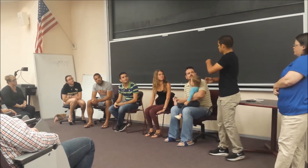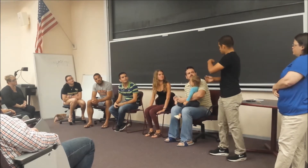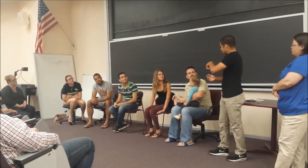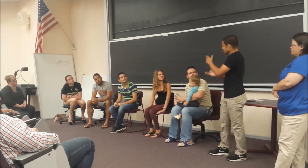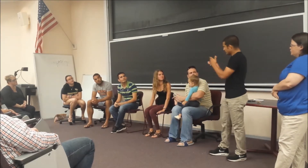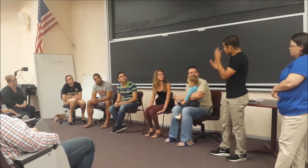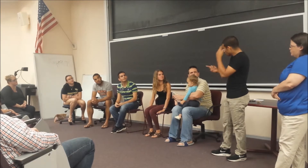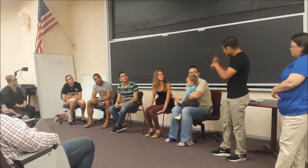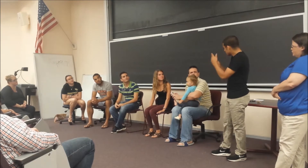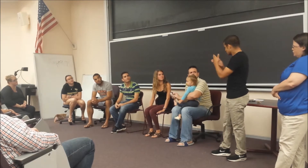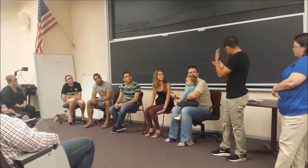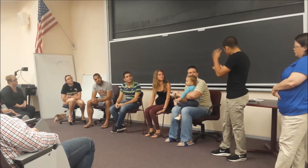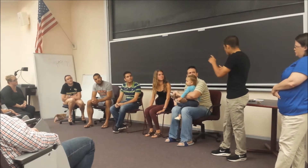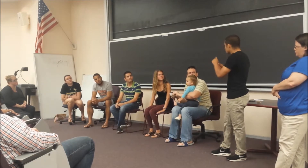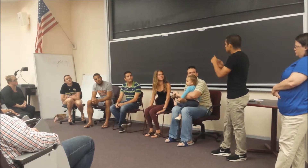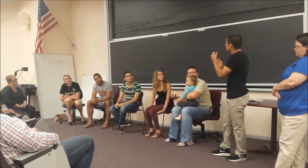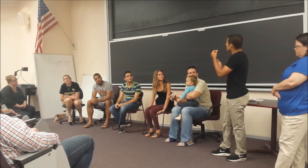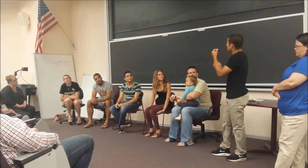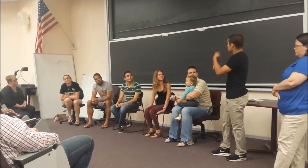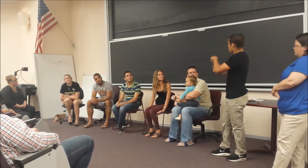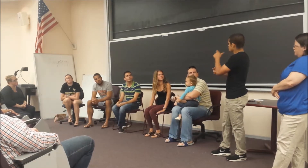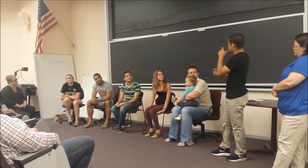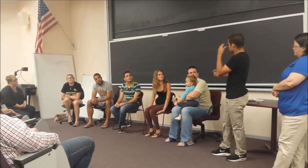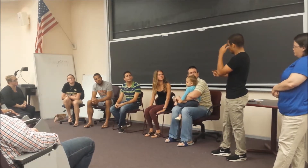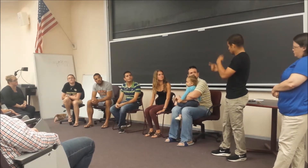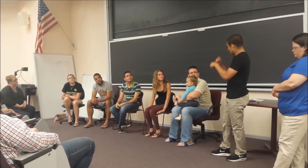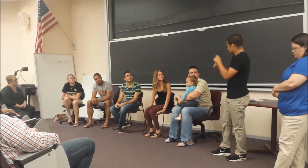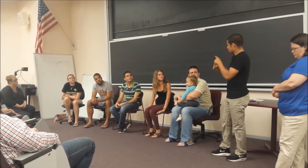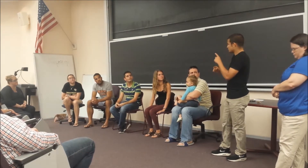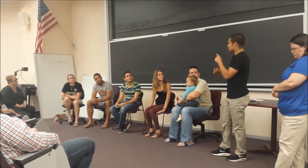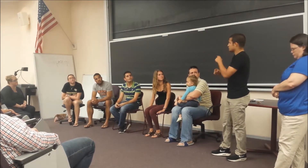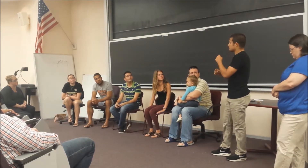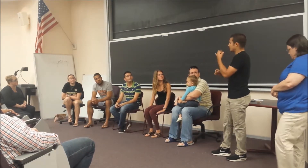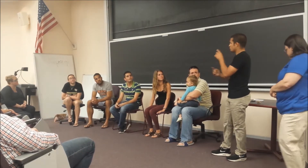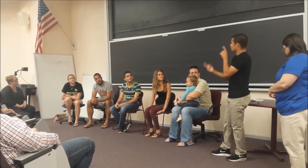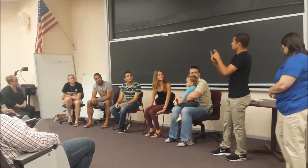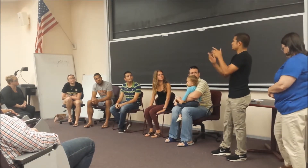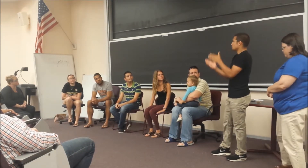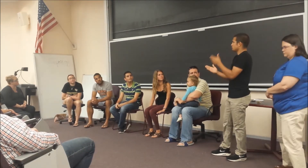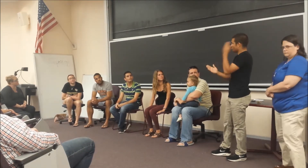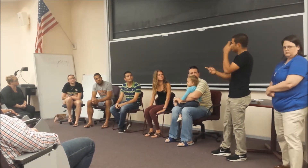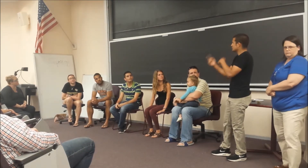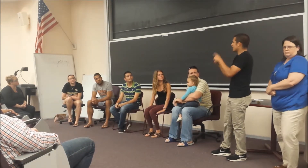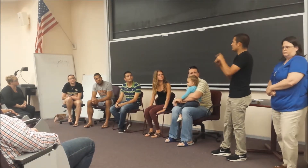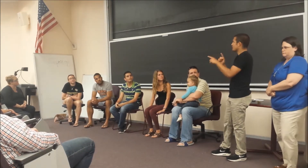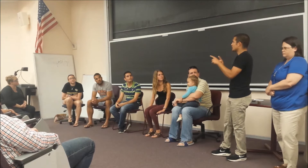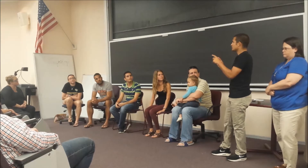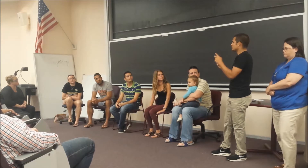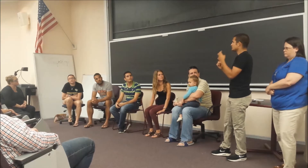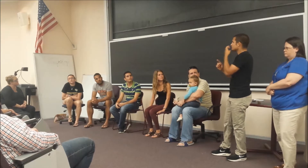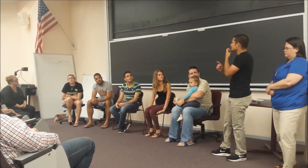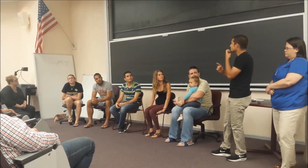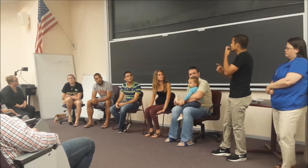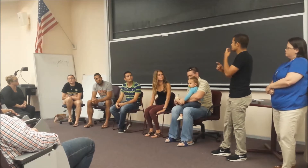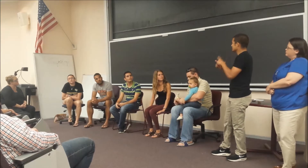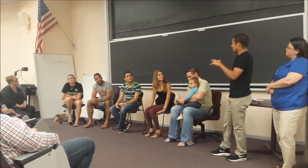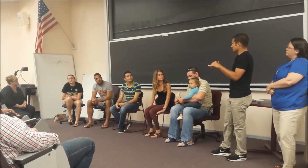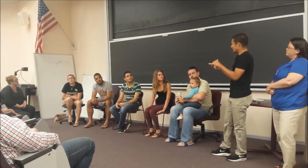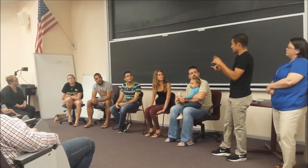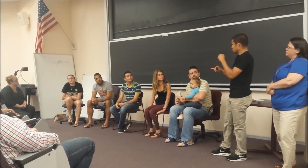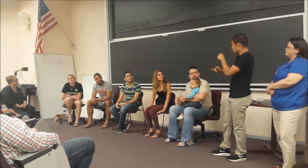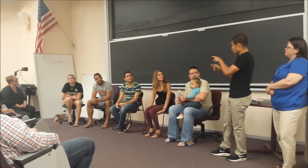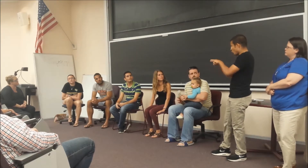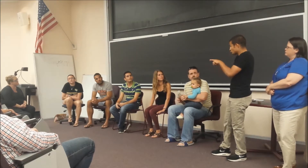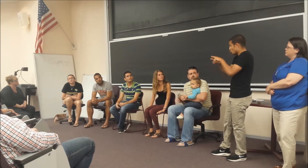So I've got a question for all of you, and some of you know sign language and some of you don't, but who was the